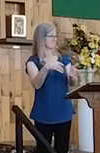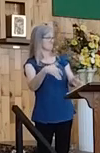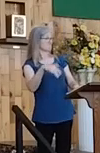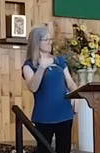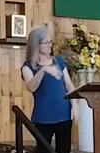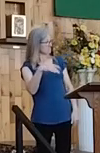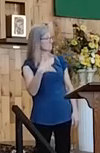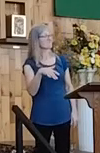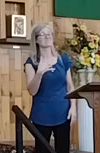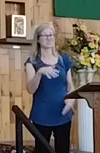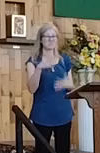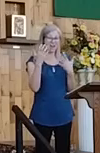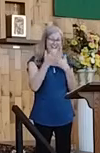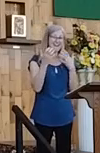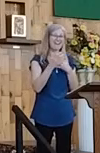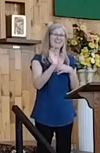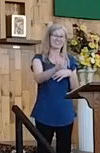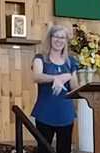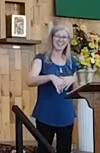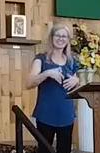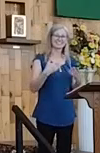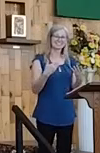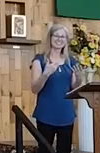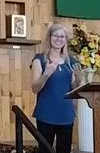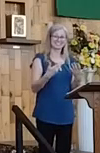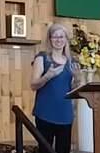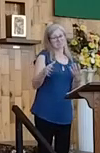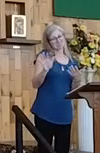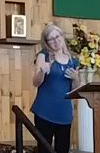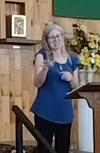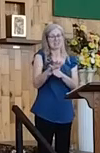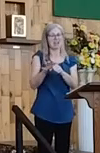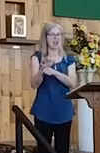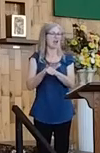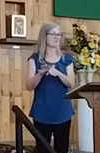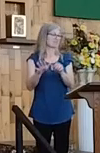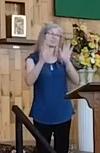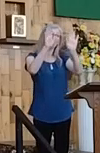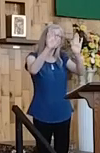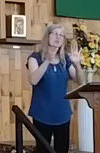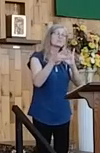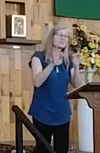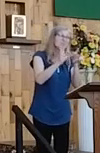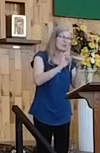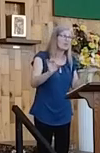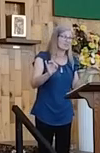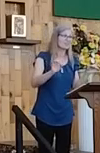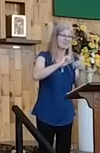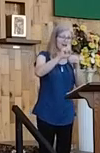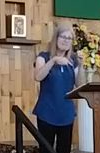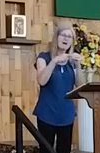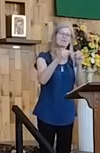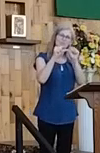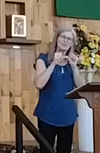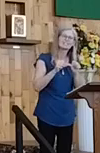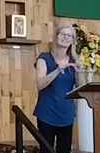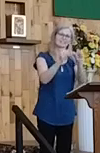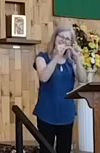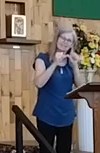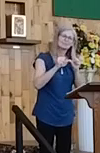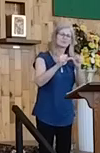So that kind of thing is just in that area. It's a wonderful story about the persistence of